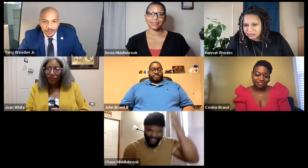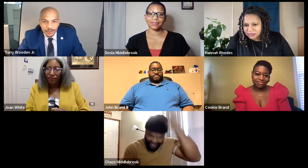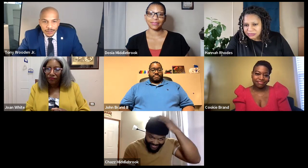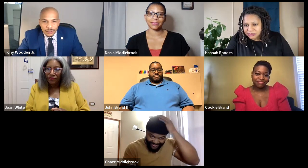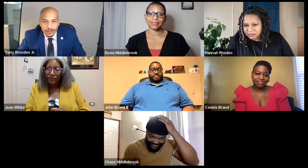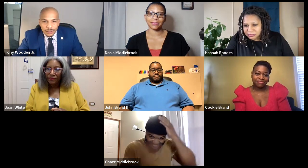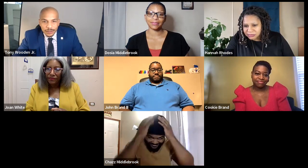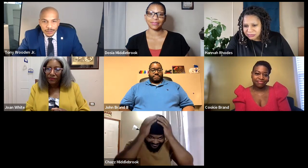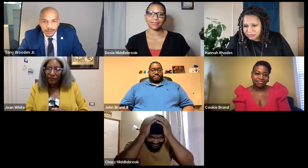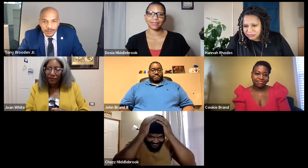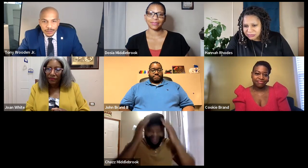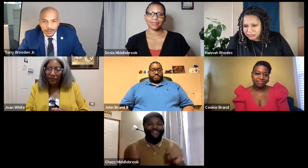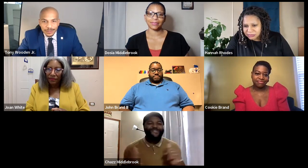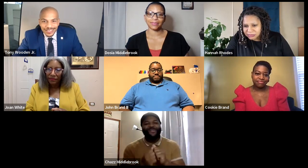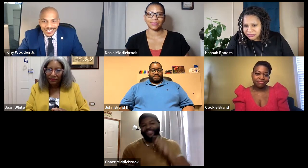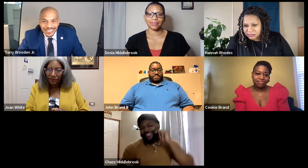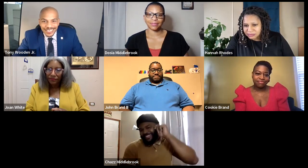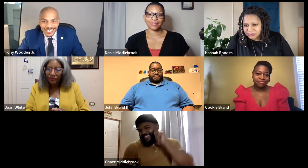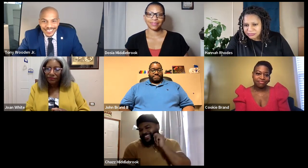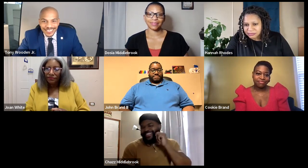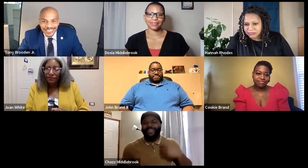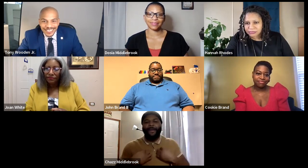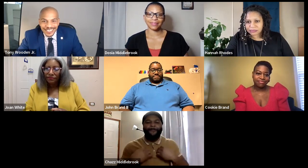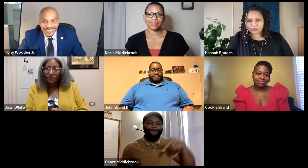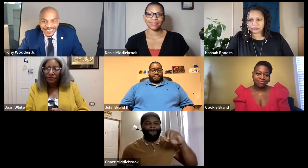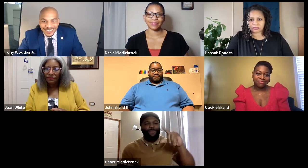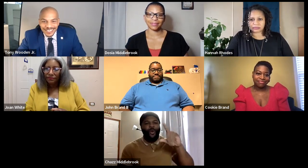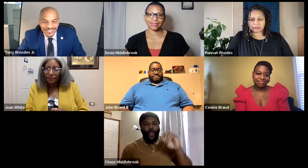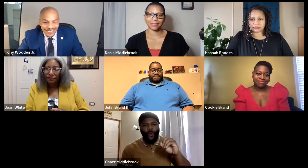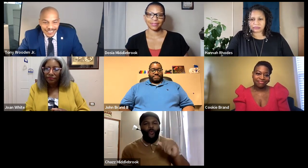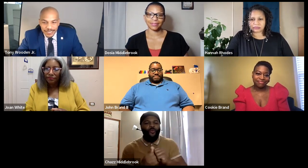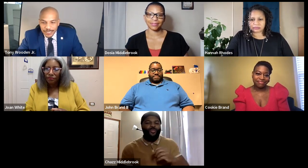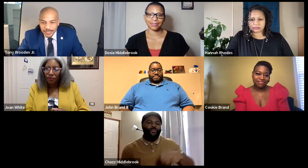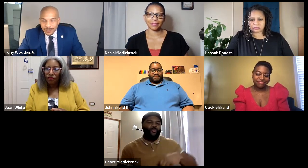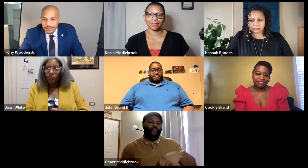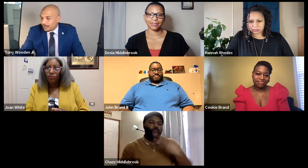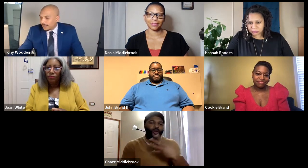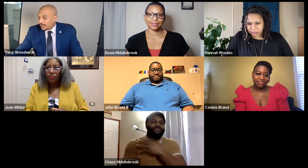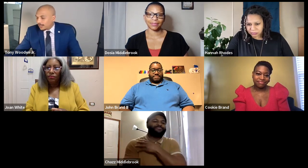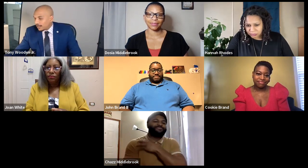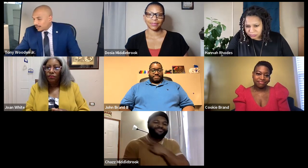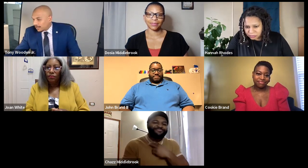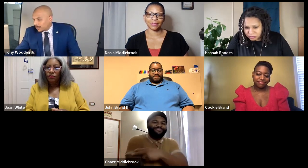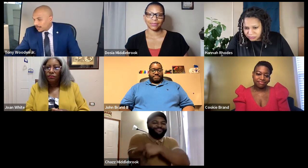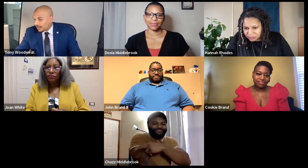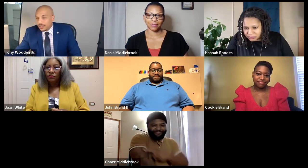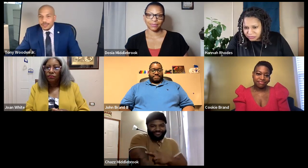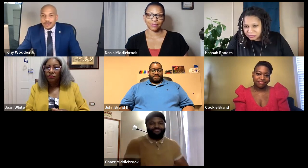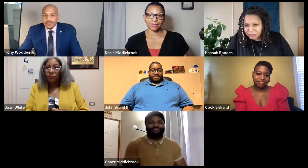Chaz is saying, hi, I'm using a black beanie with a tan polo shirt. And the polo shirt has some